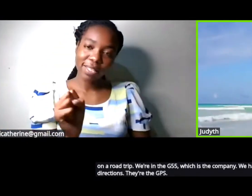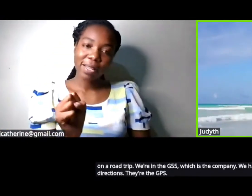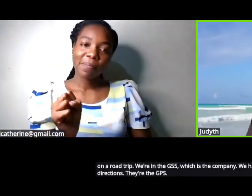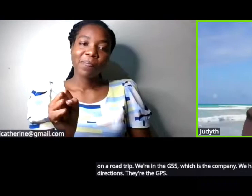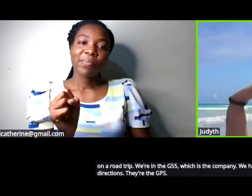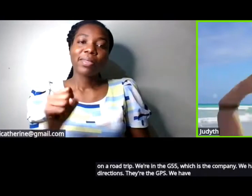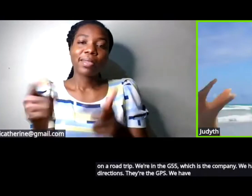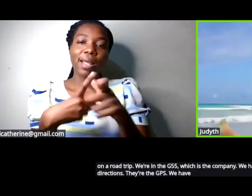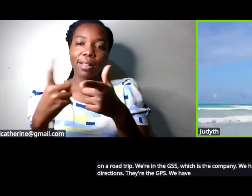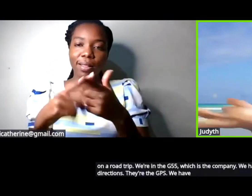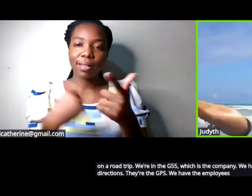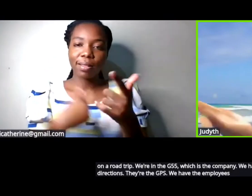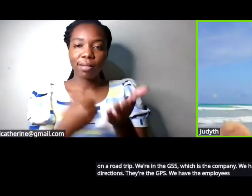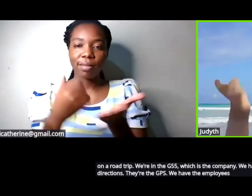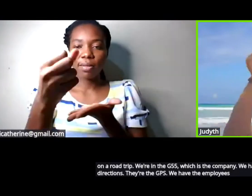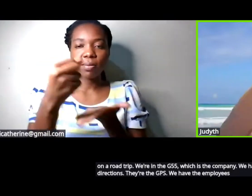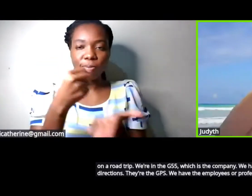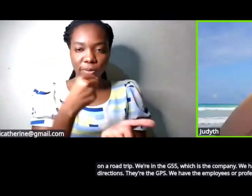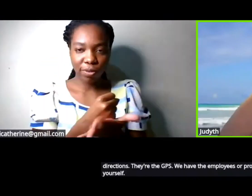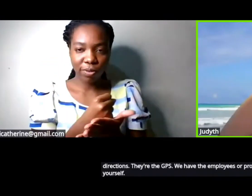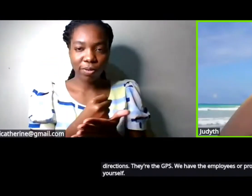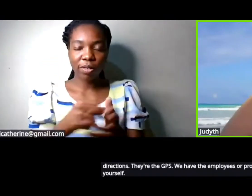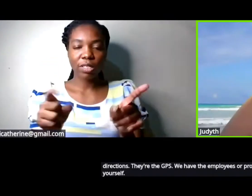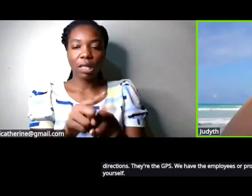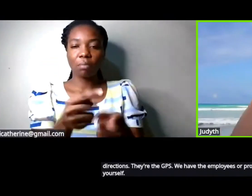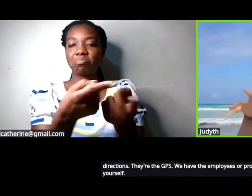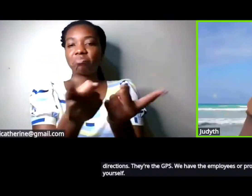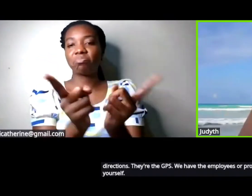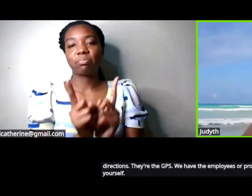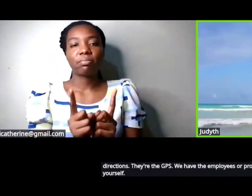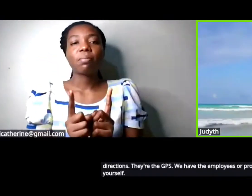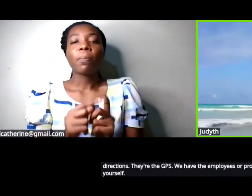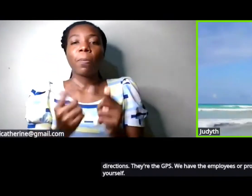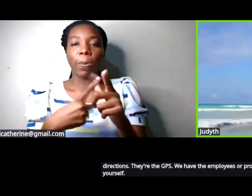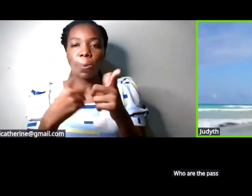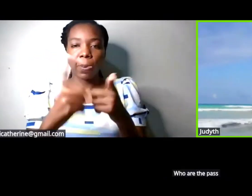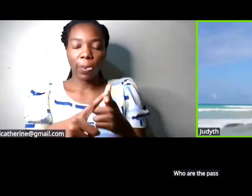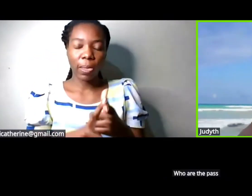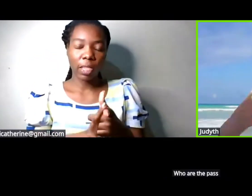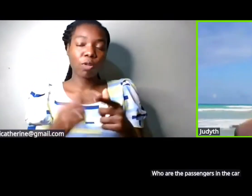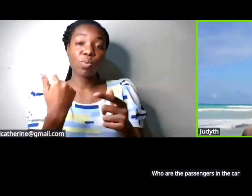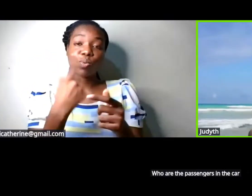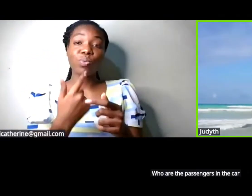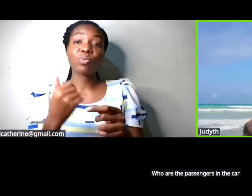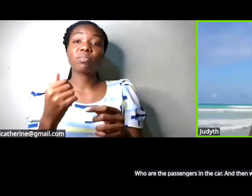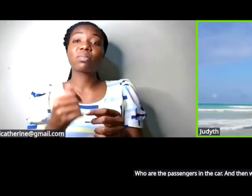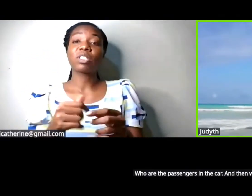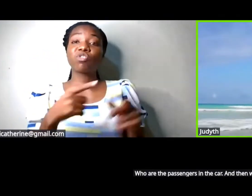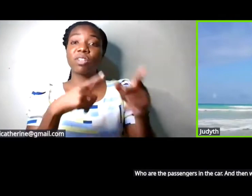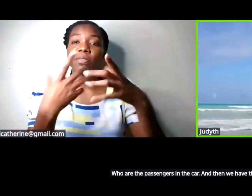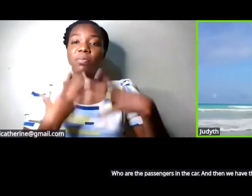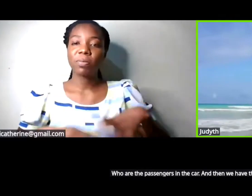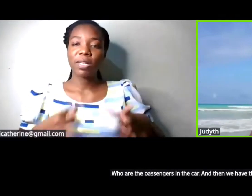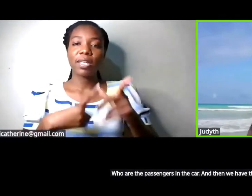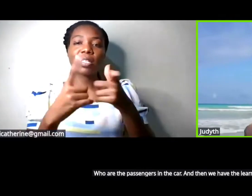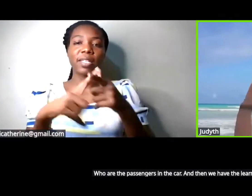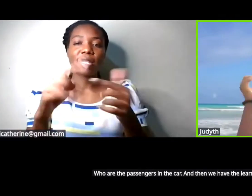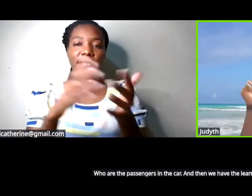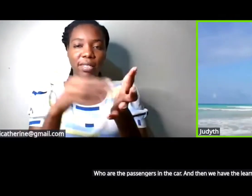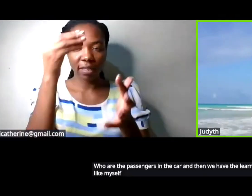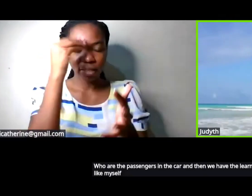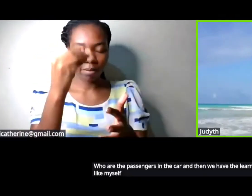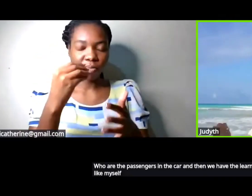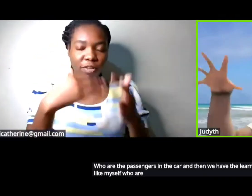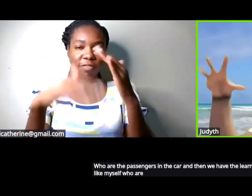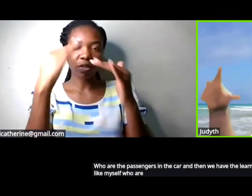the employees or professionals like yourself who are the passengers in the car. And then we have the learning professionals like myself who are